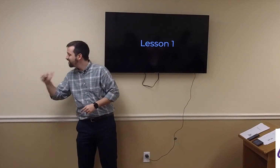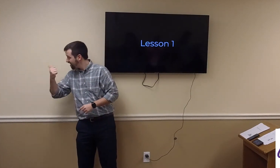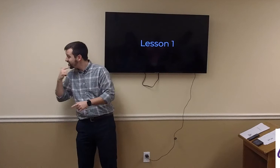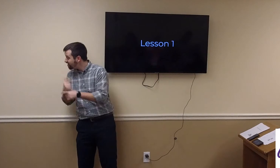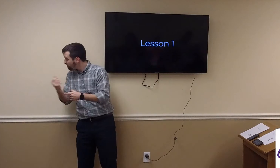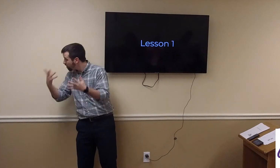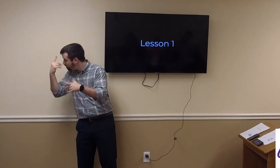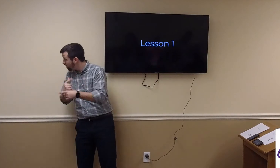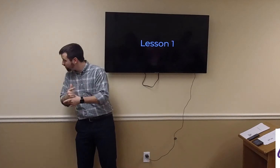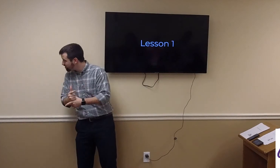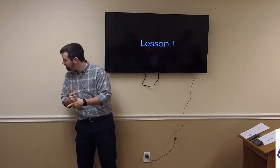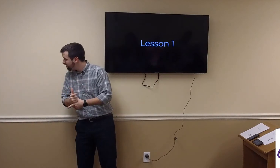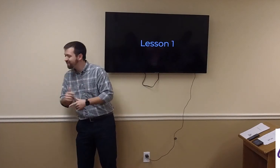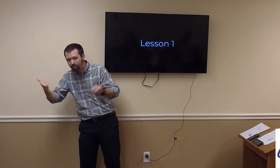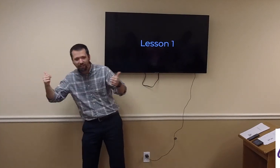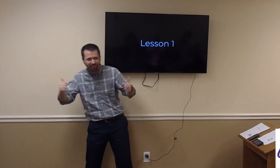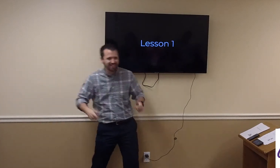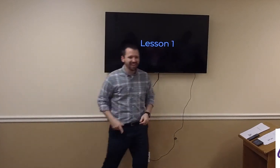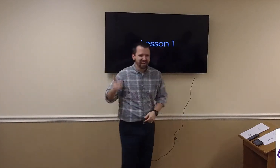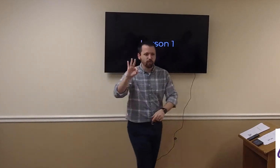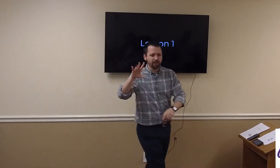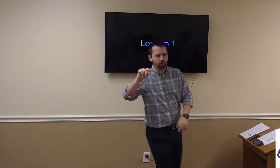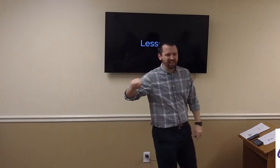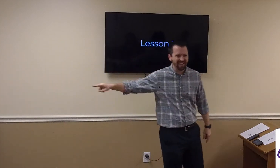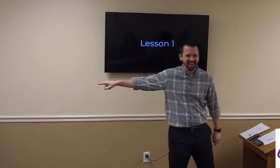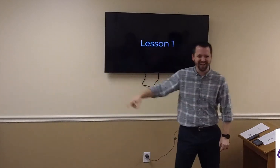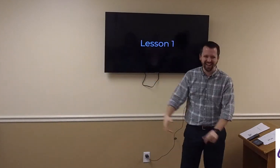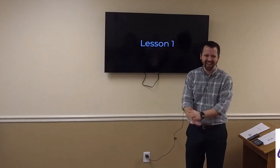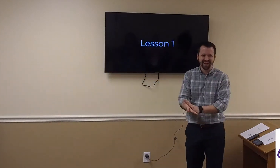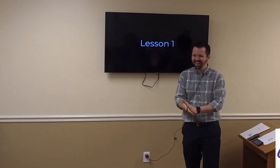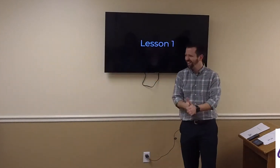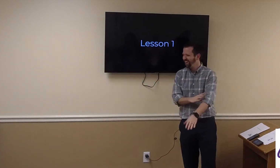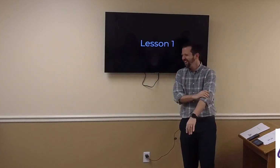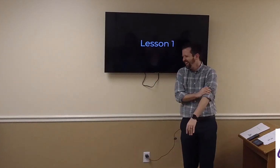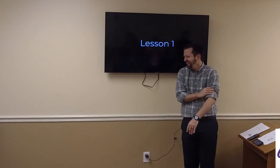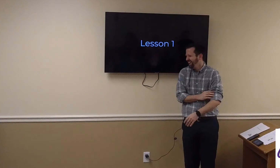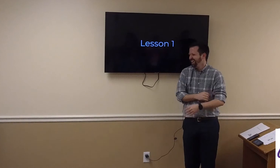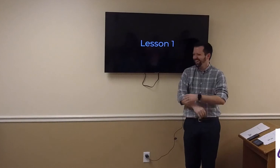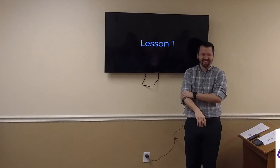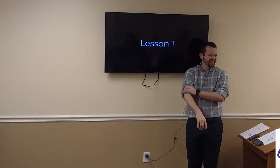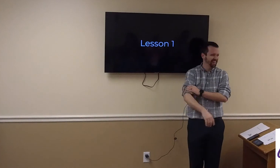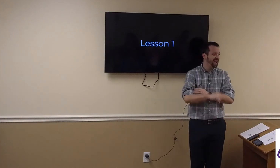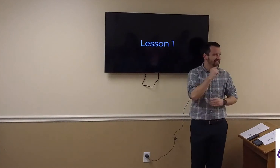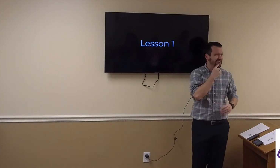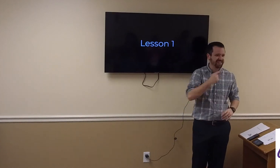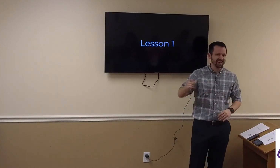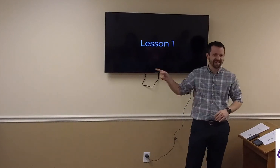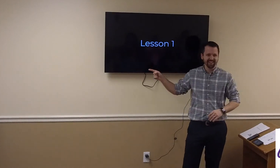10 sisters. How many brothers? 10 brothers. Wow. He's one of 20. Wow. Seriously? Yeah, he's serious, yeah.